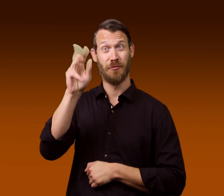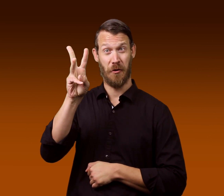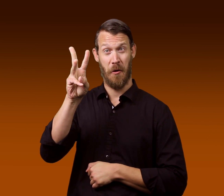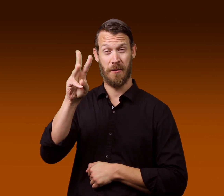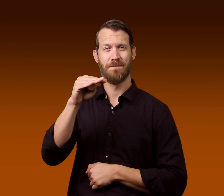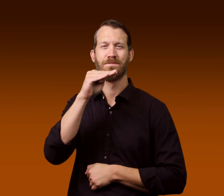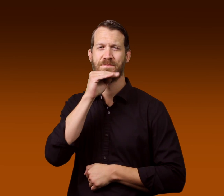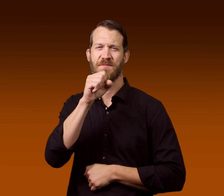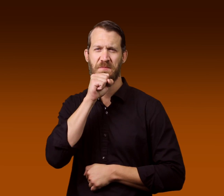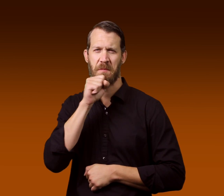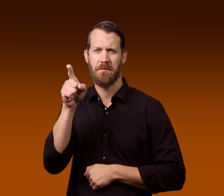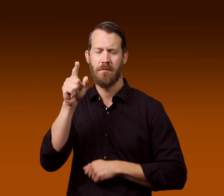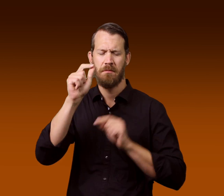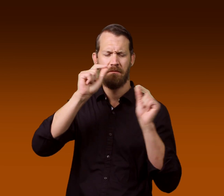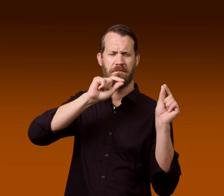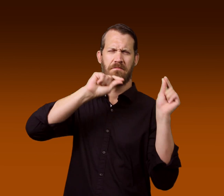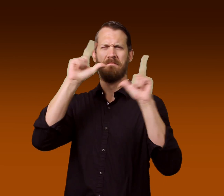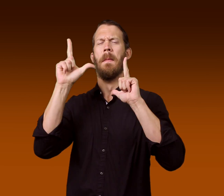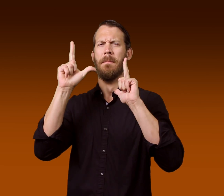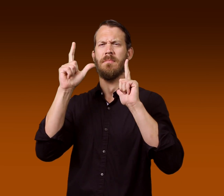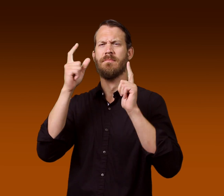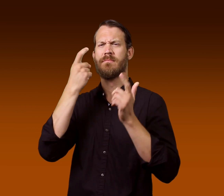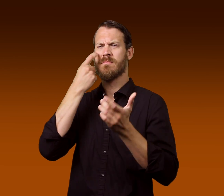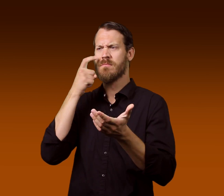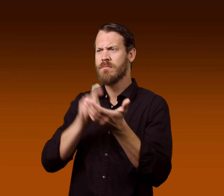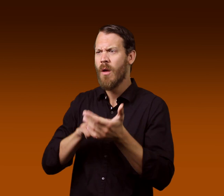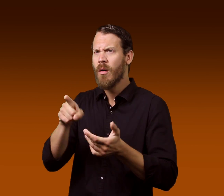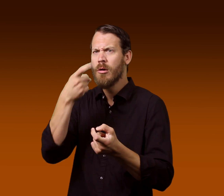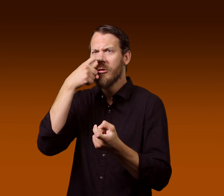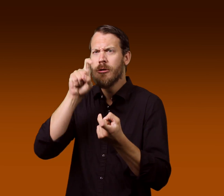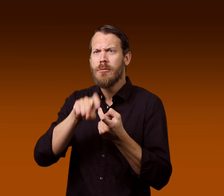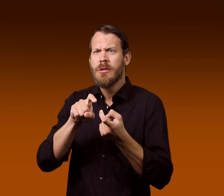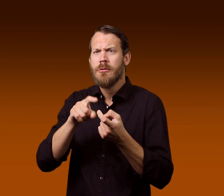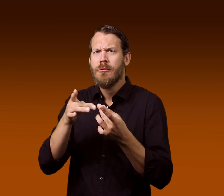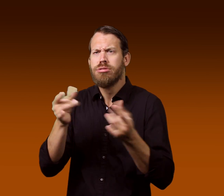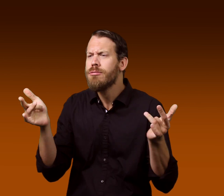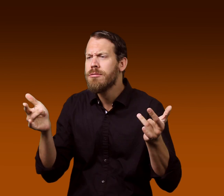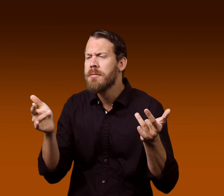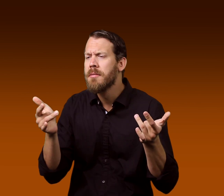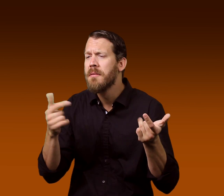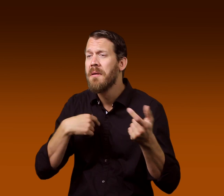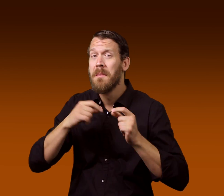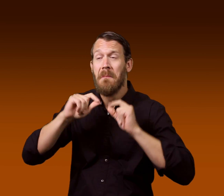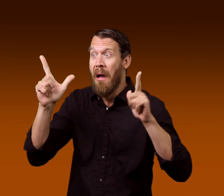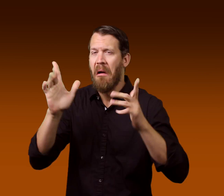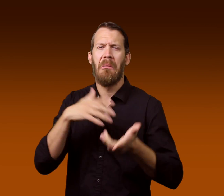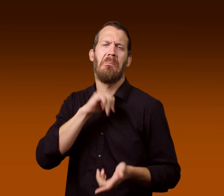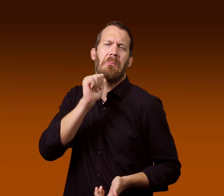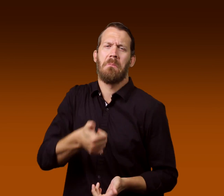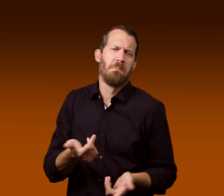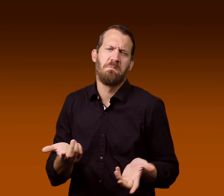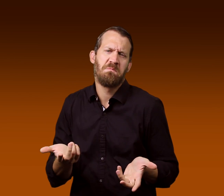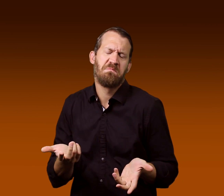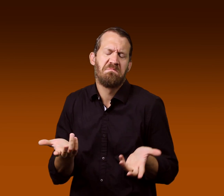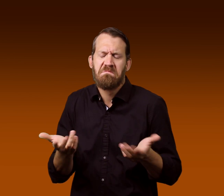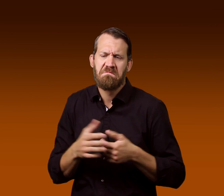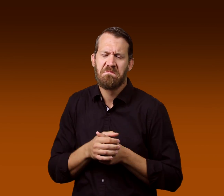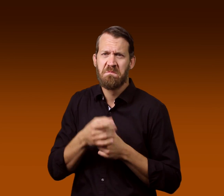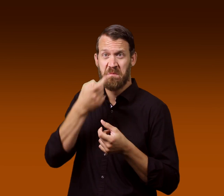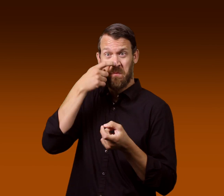When Mina Shaw woke up, she wasn't surprised to find that her guest had gone. Witches,